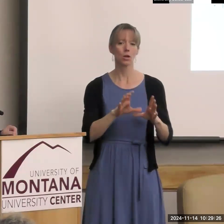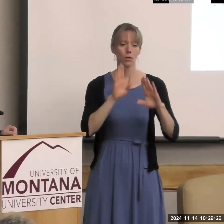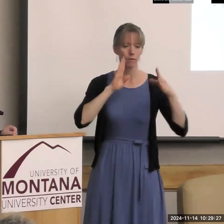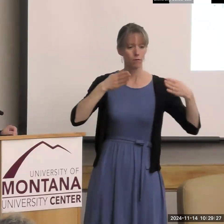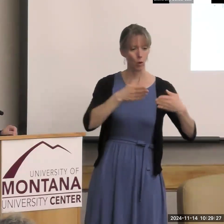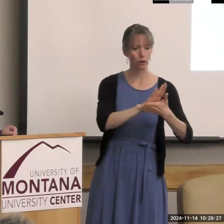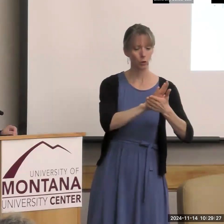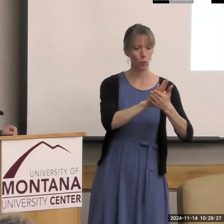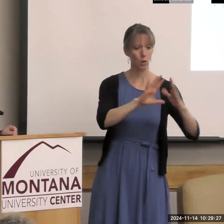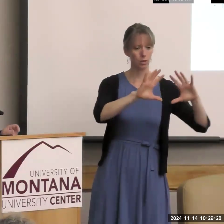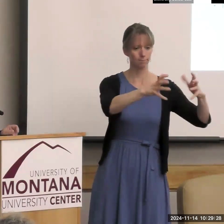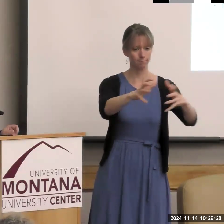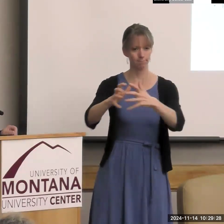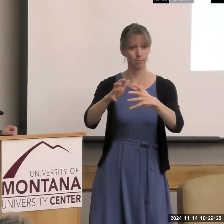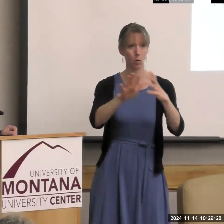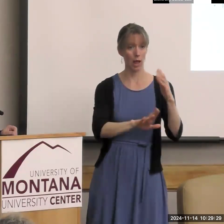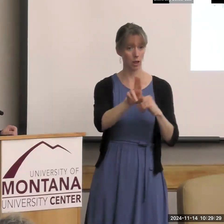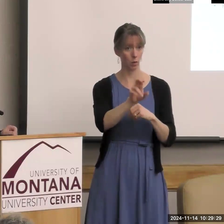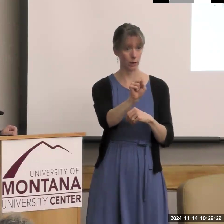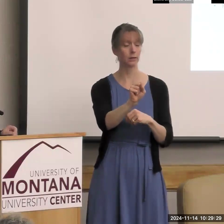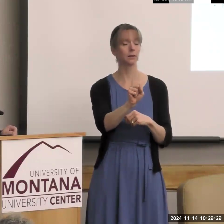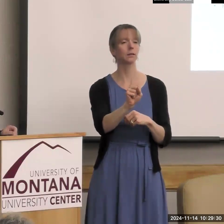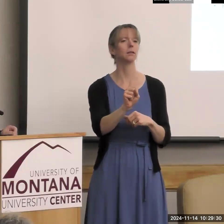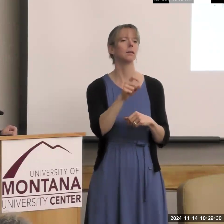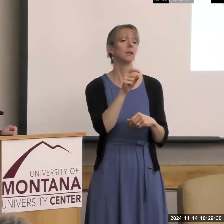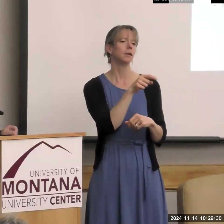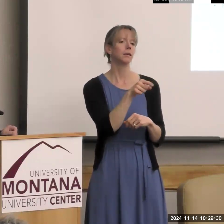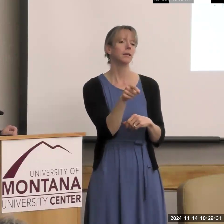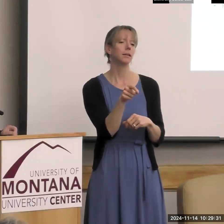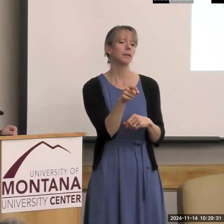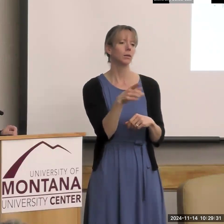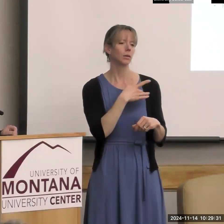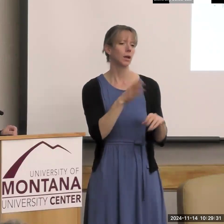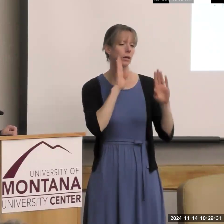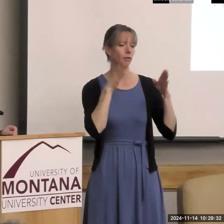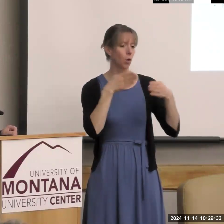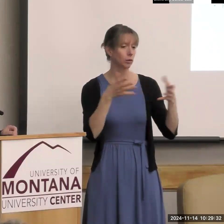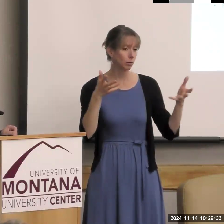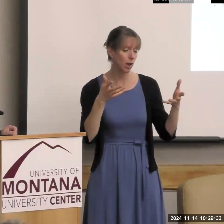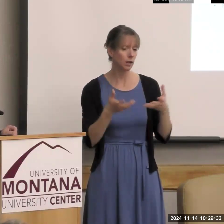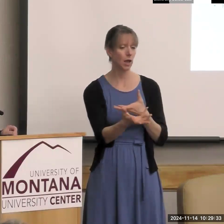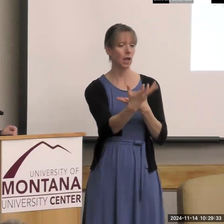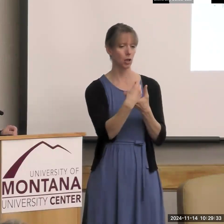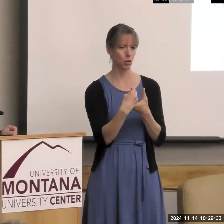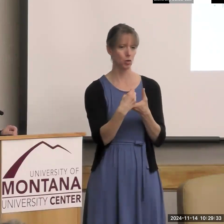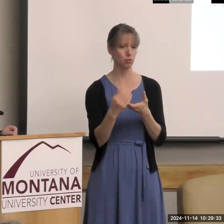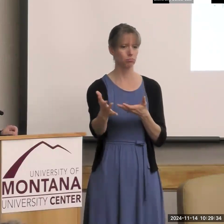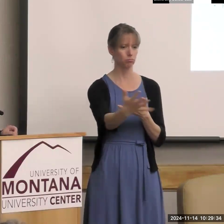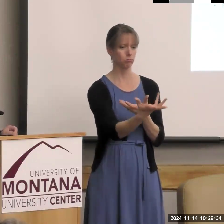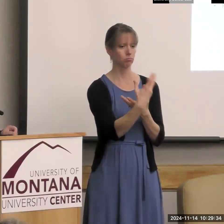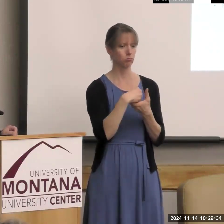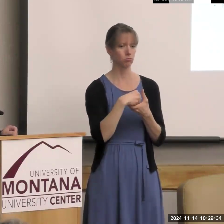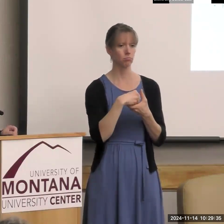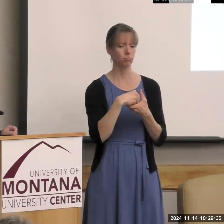systems around the country, where it's just the focus is on inclusion. It really is, and the